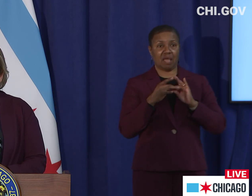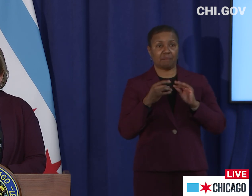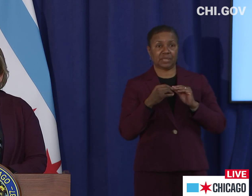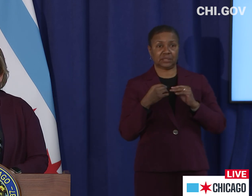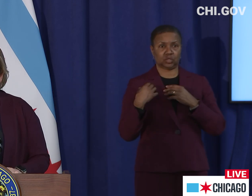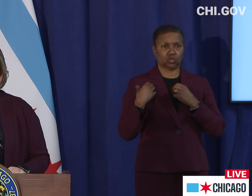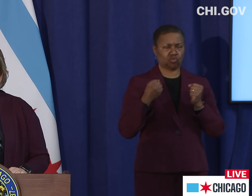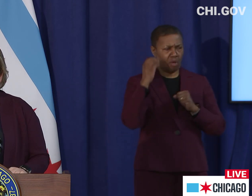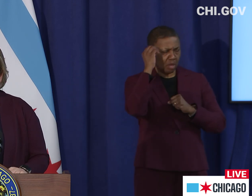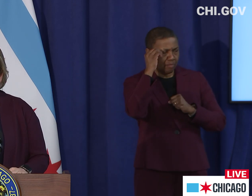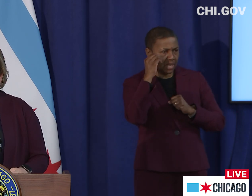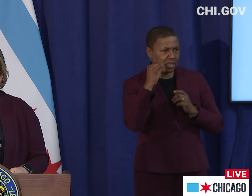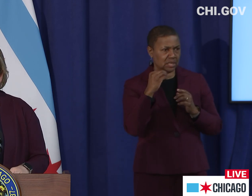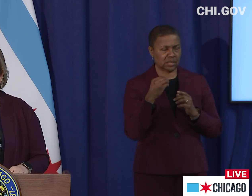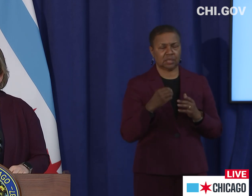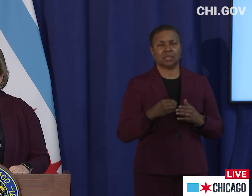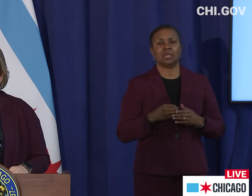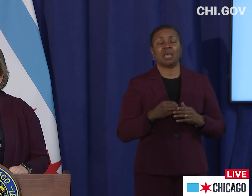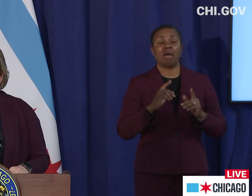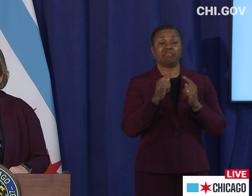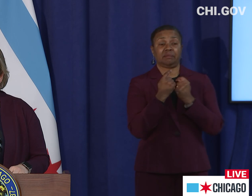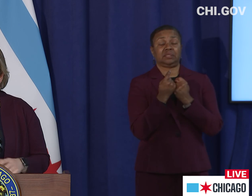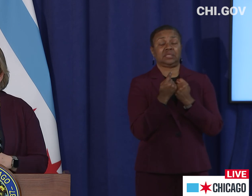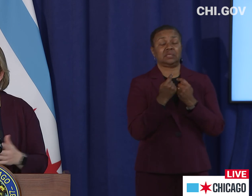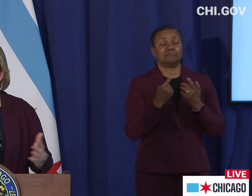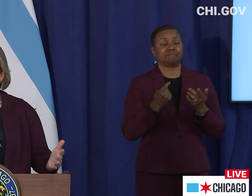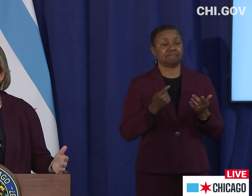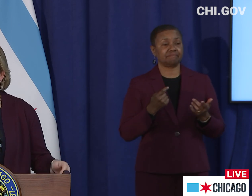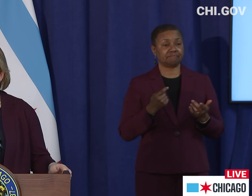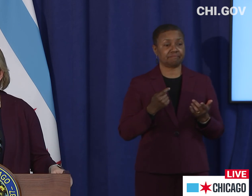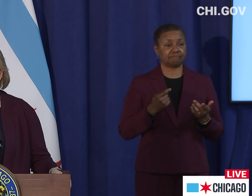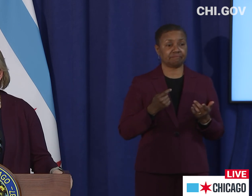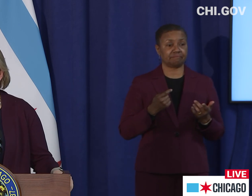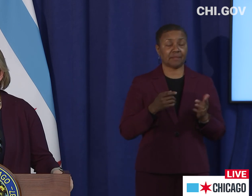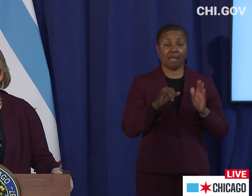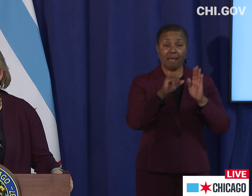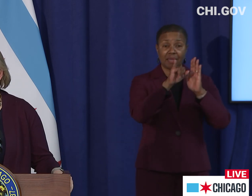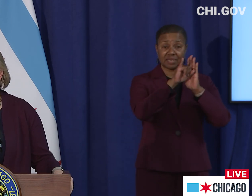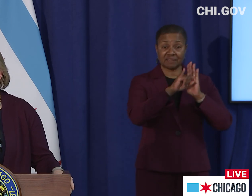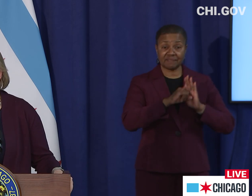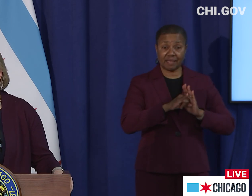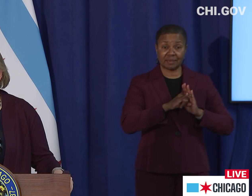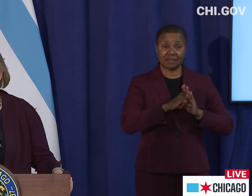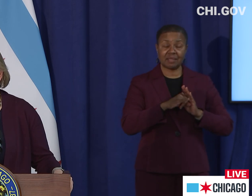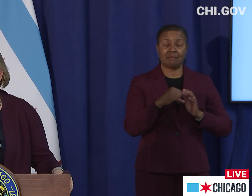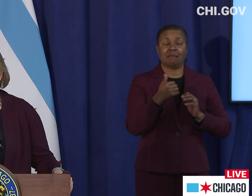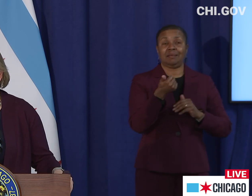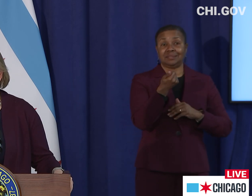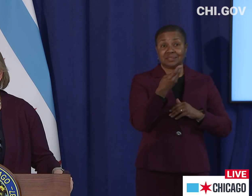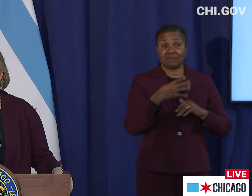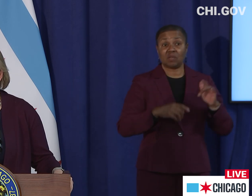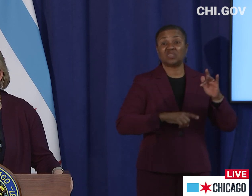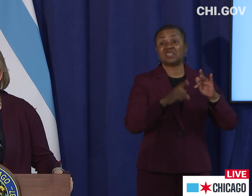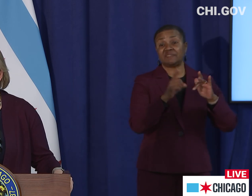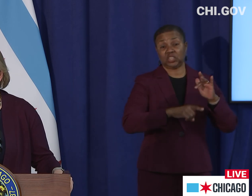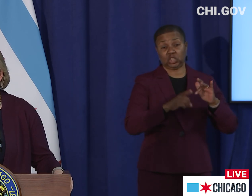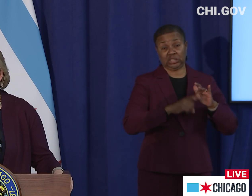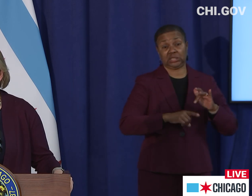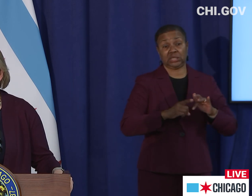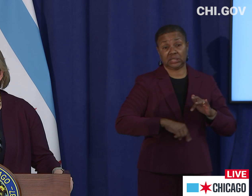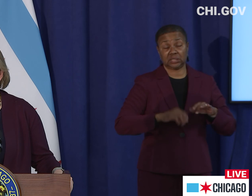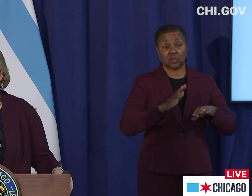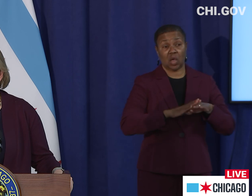this. And the team did identify actually quite a number of deficiencies in